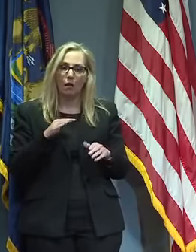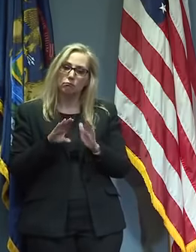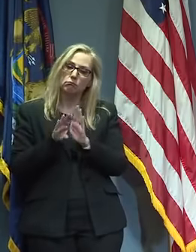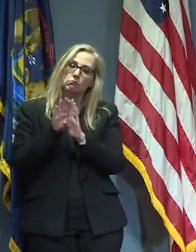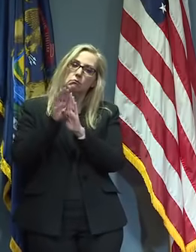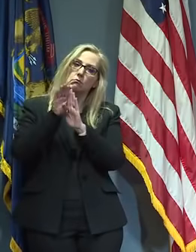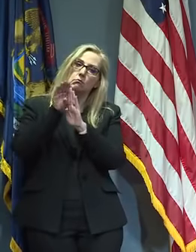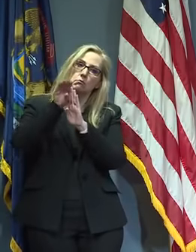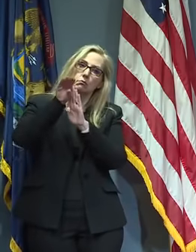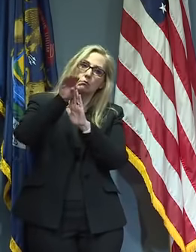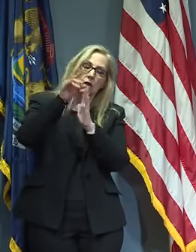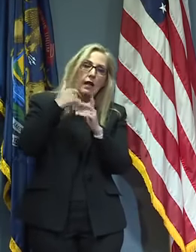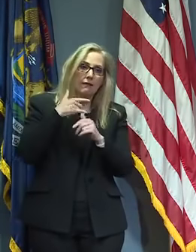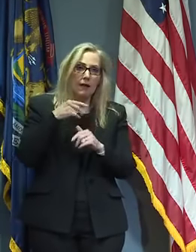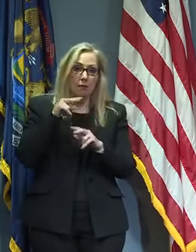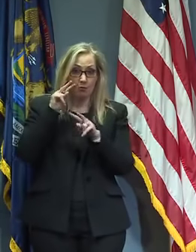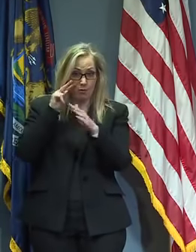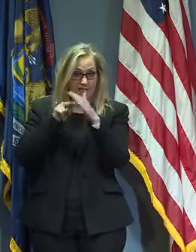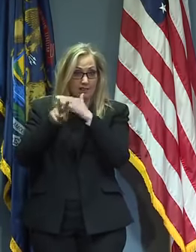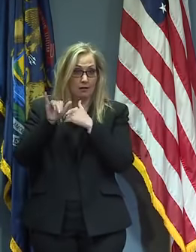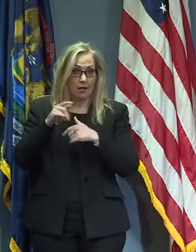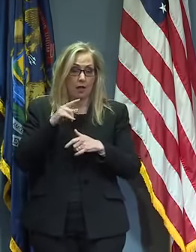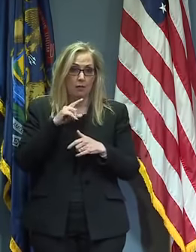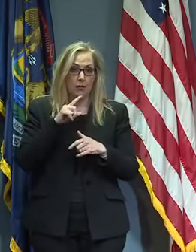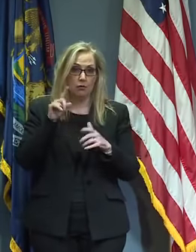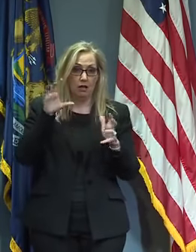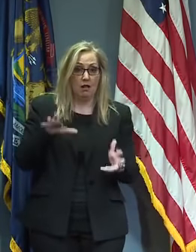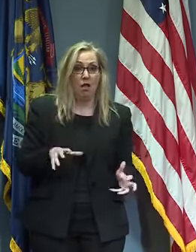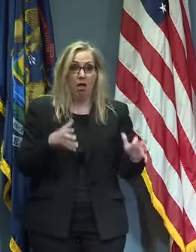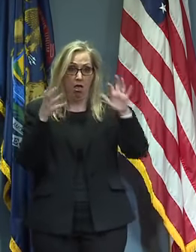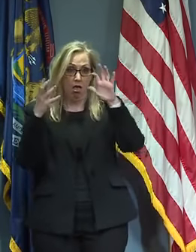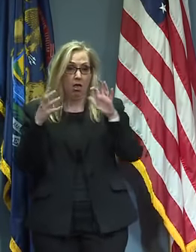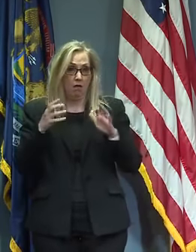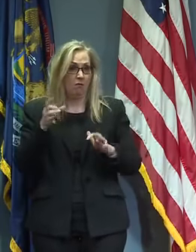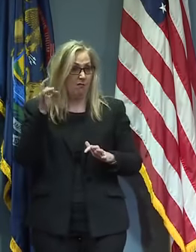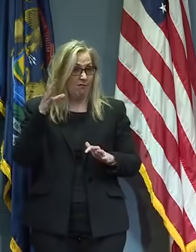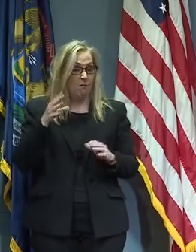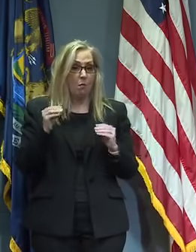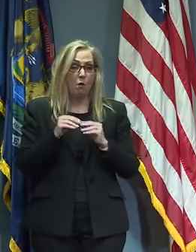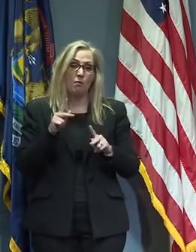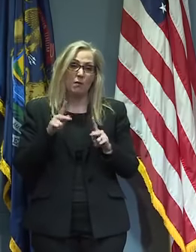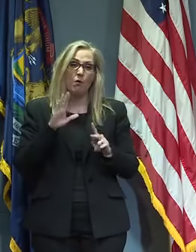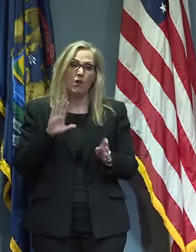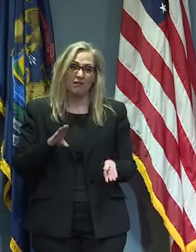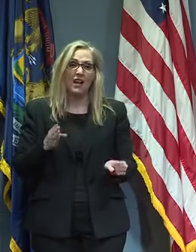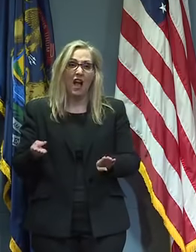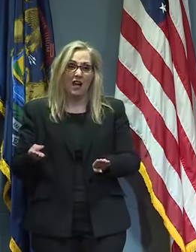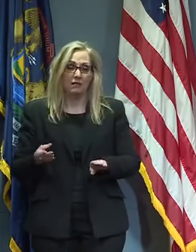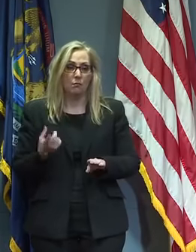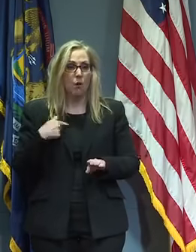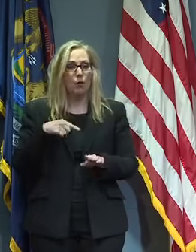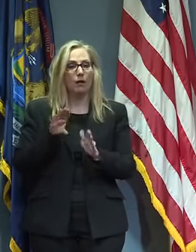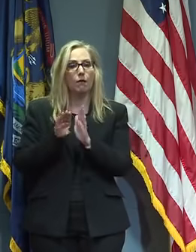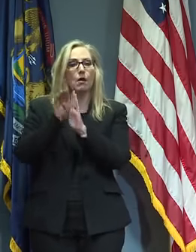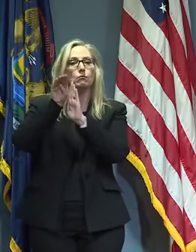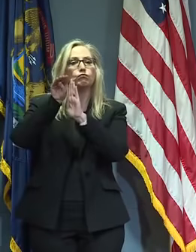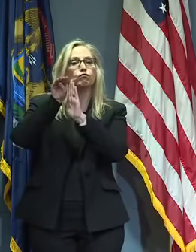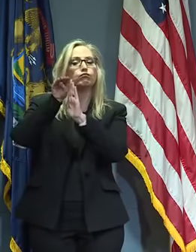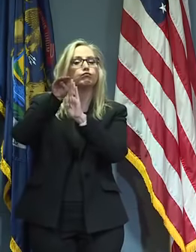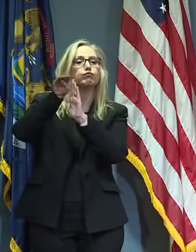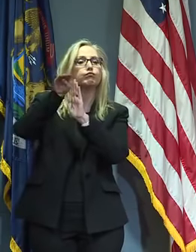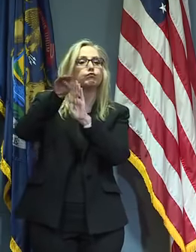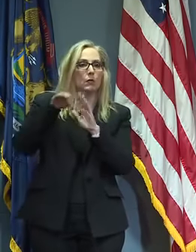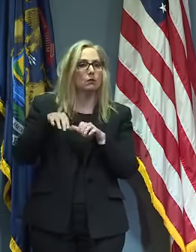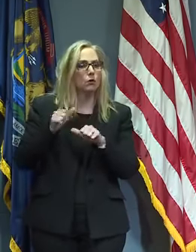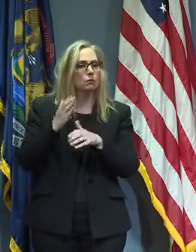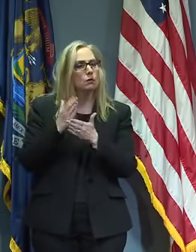predicted, it would have been a catastrophe. More lives would have been lost. And so we've flattened it, and it took time to get there,